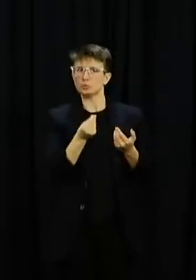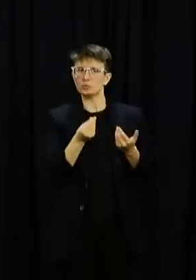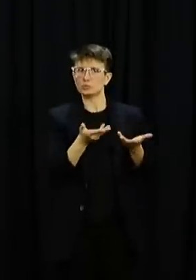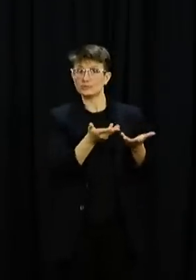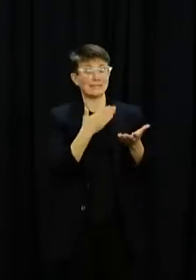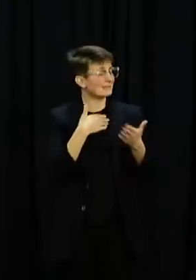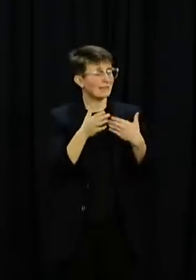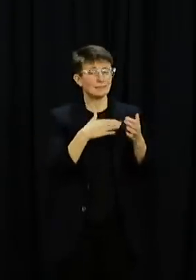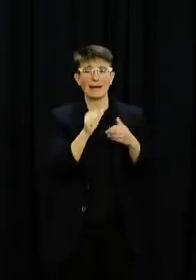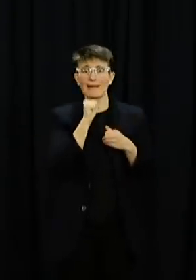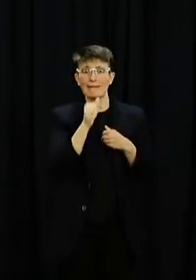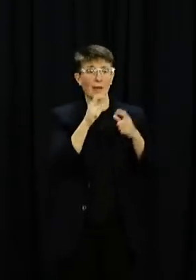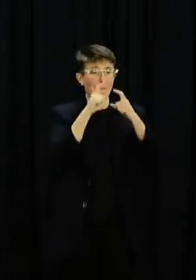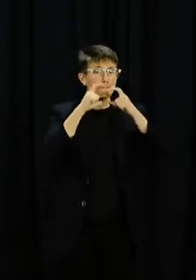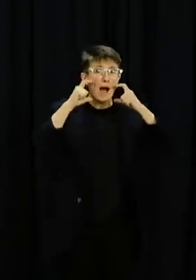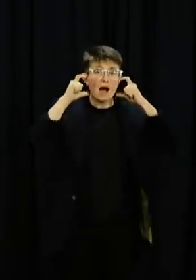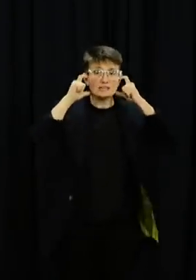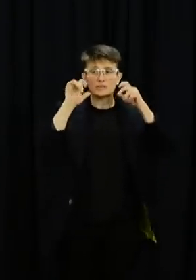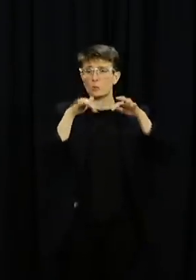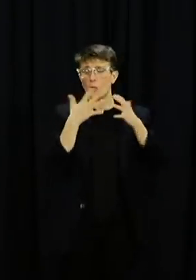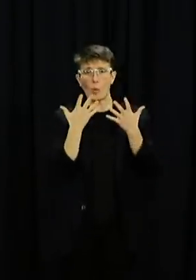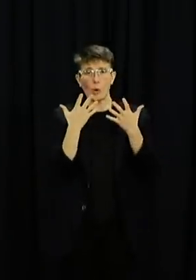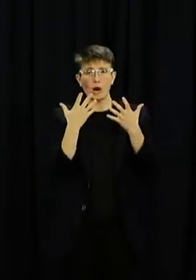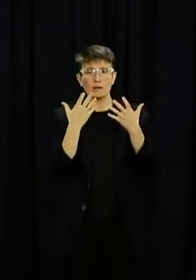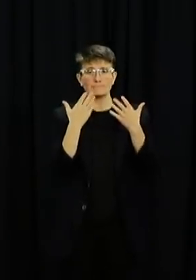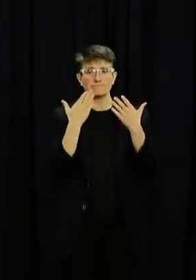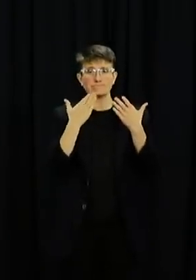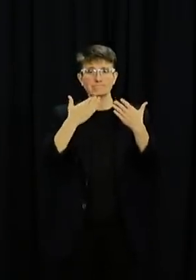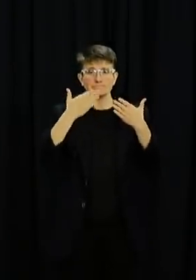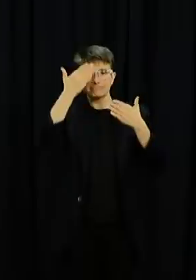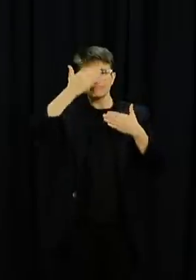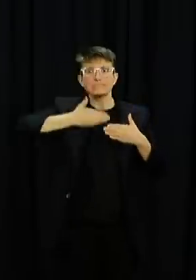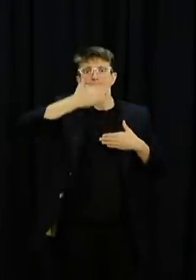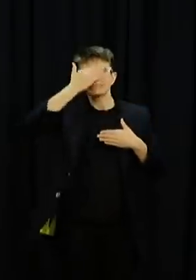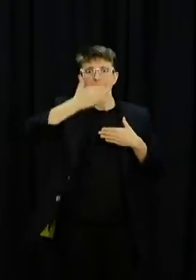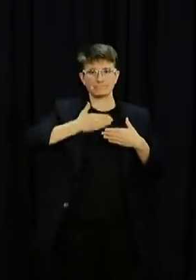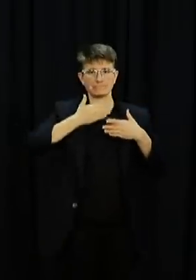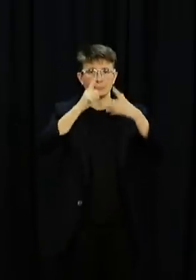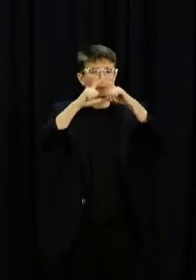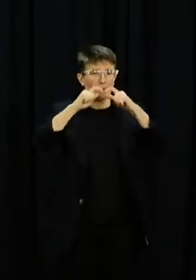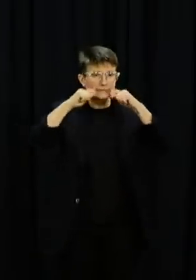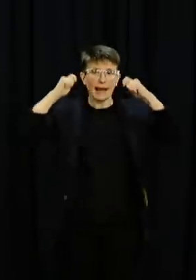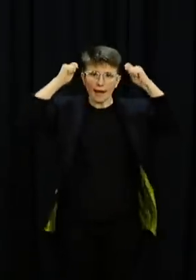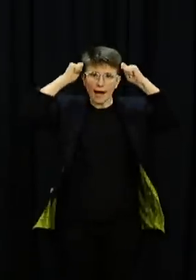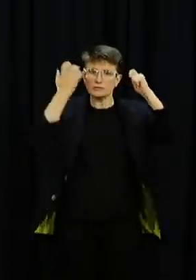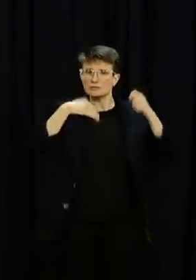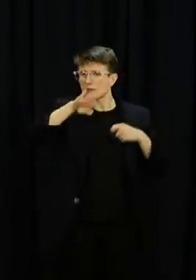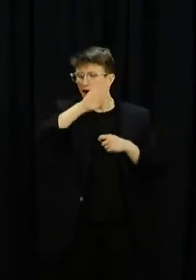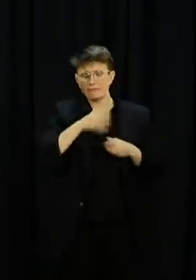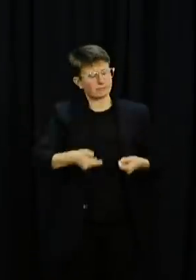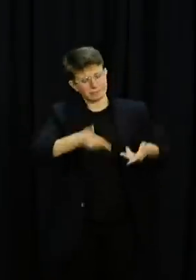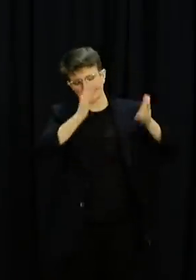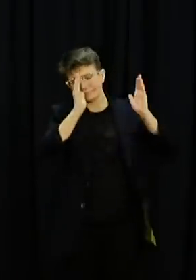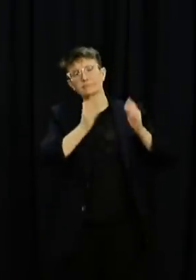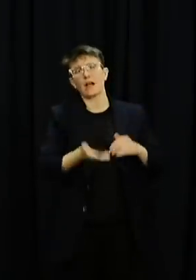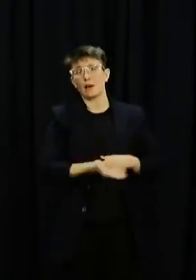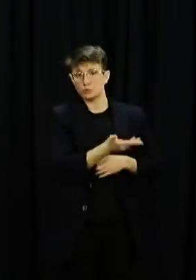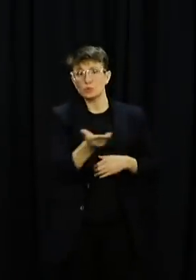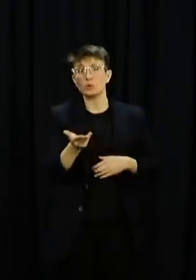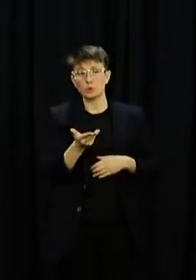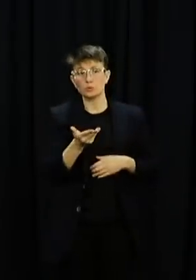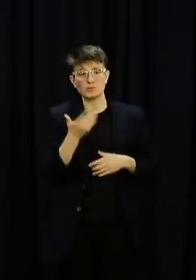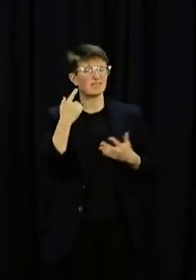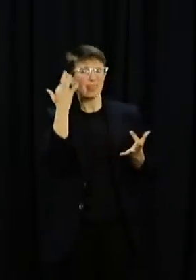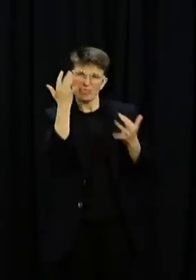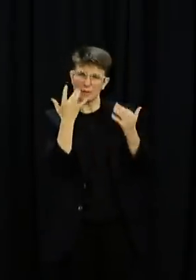interpretations of face coverings because it's better than nothing. But yes, this will be new for New Zealanders, but we are asking them to make an effort on behalf